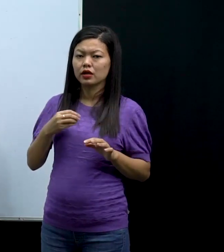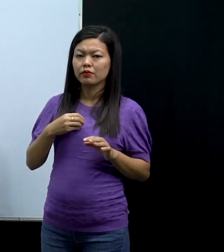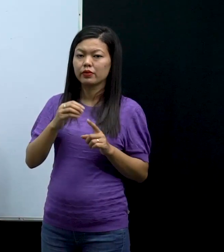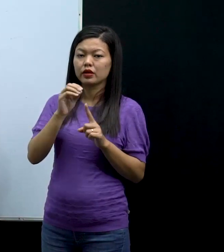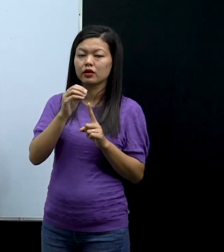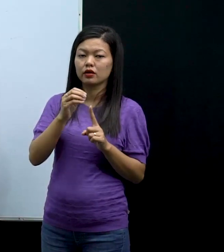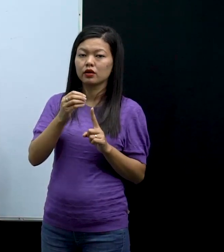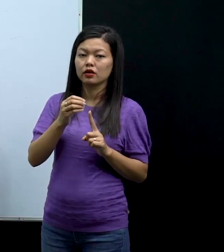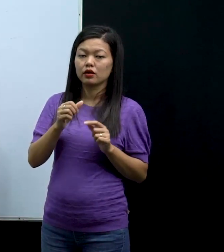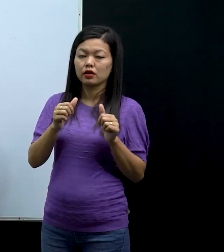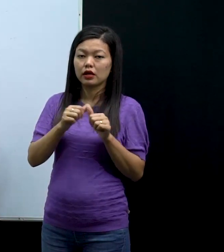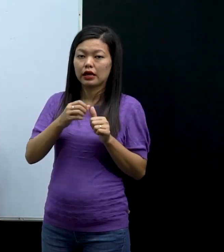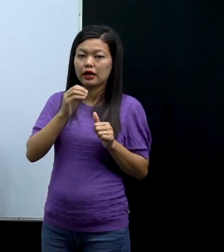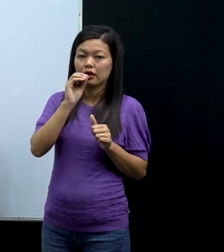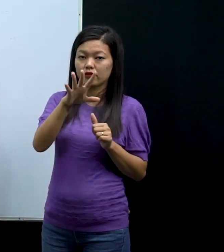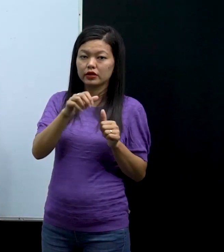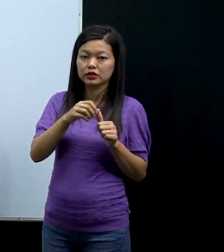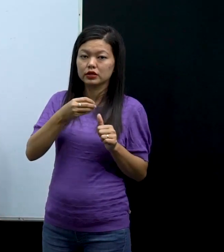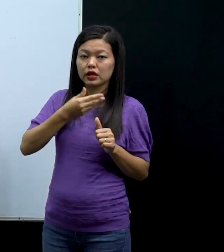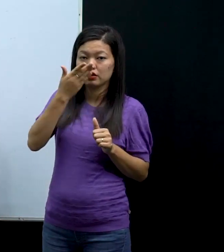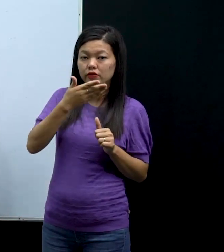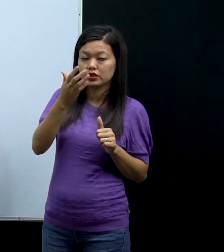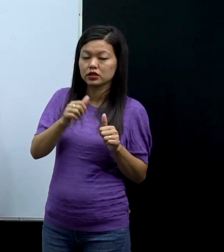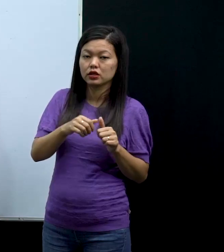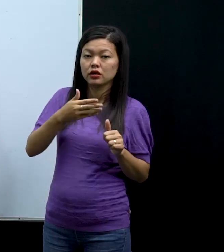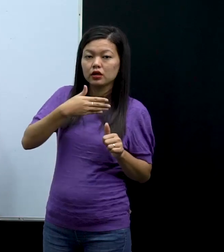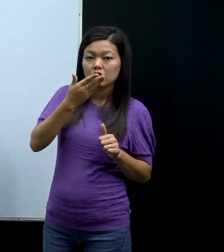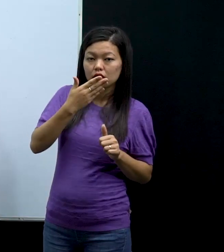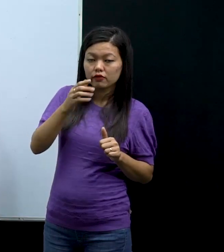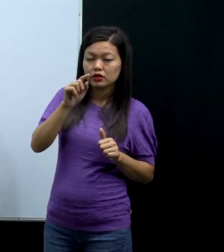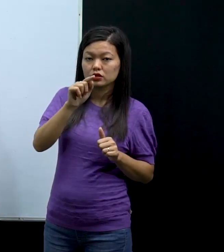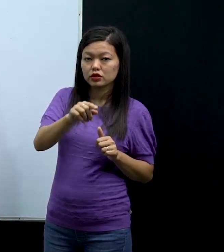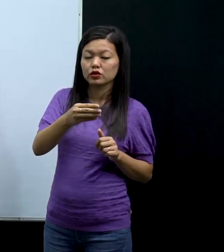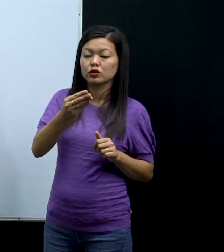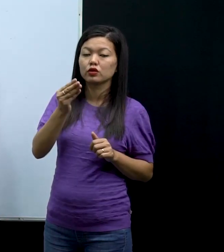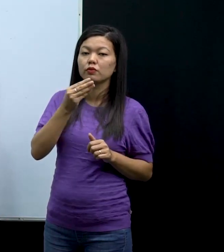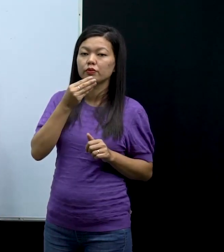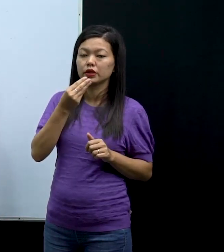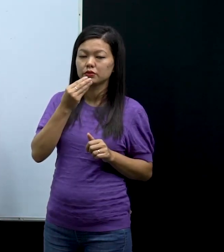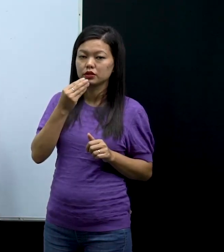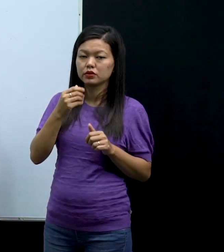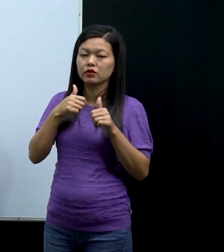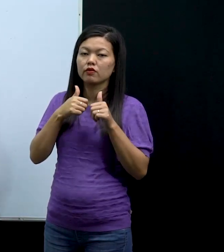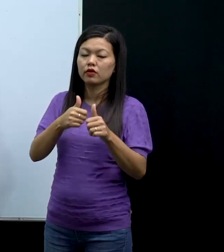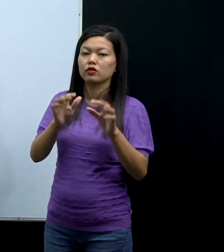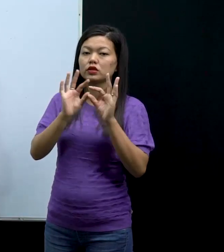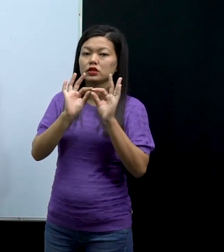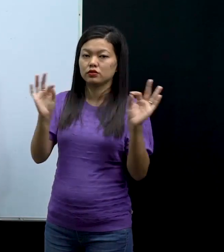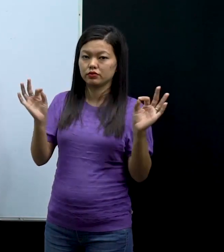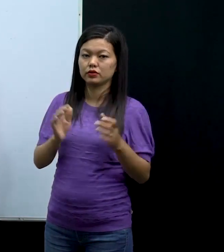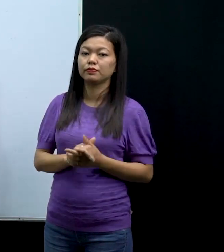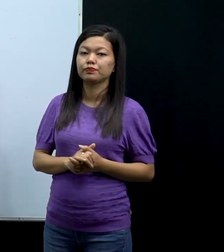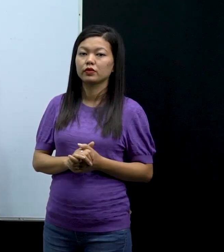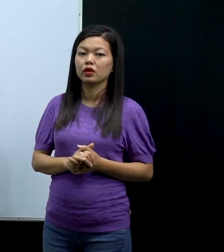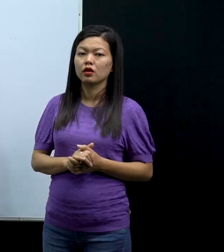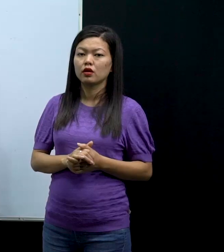is given in the book. If you browse the internet, you will find a lot of different explanations of letter writing, of invitation,